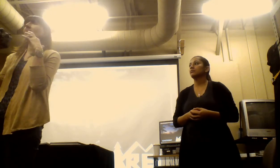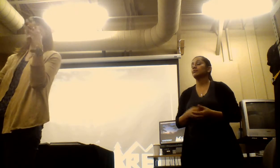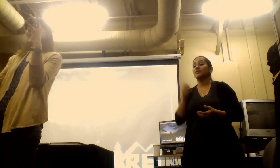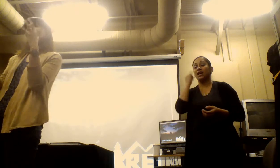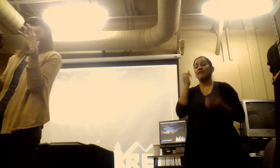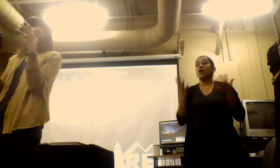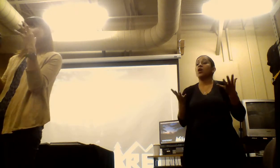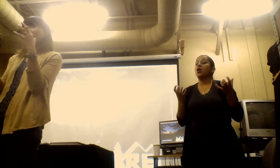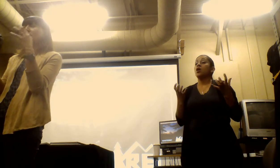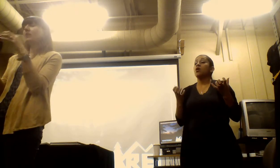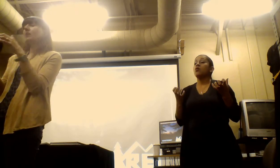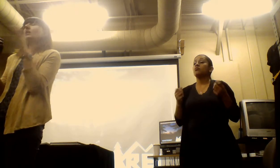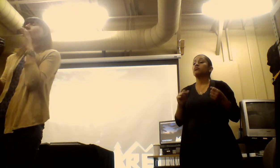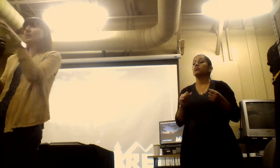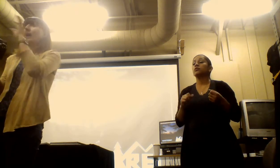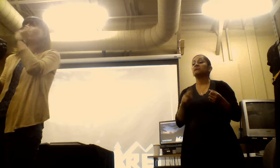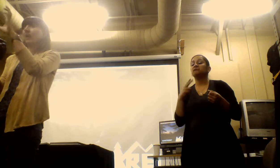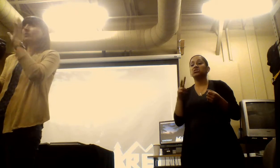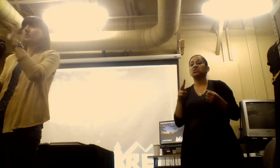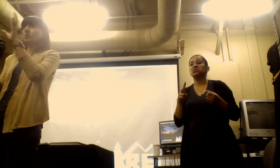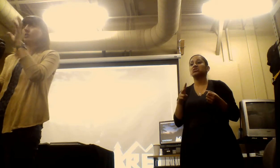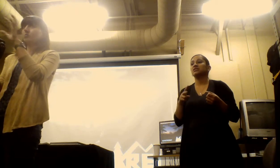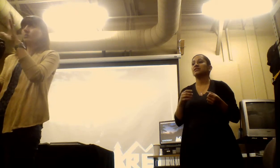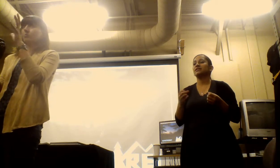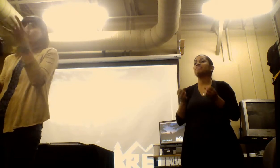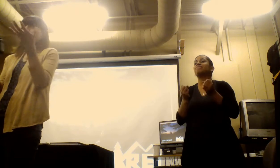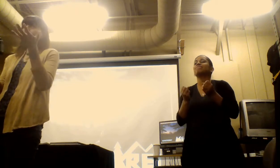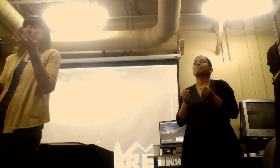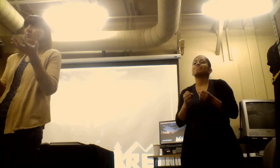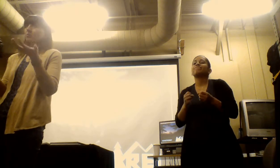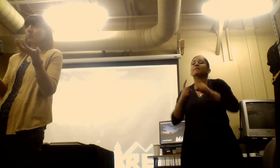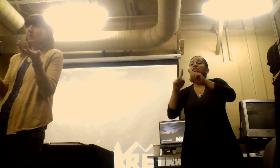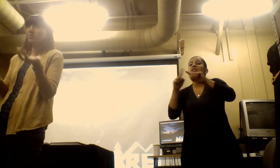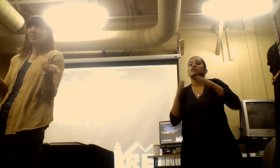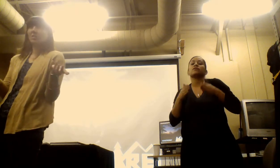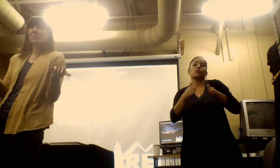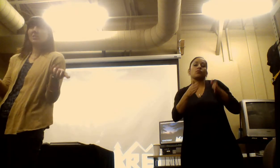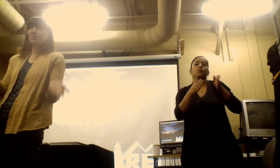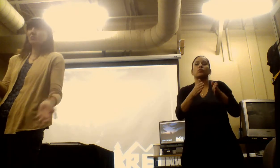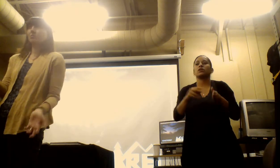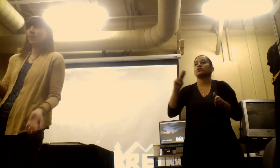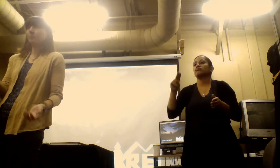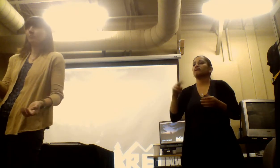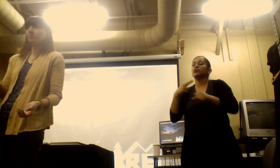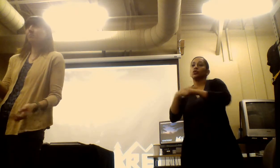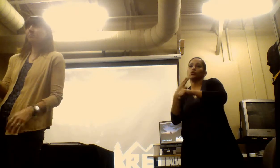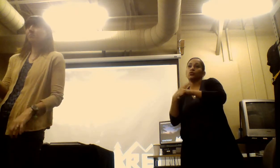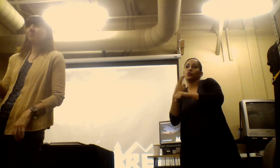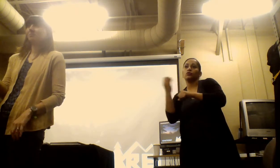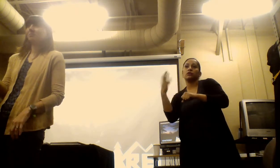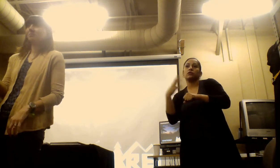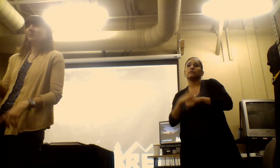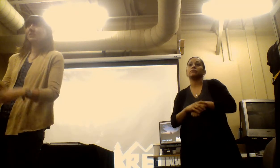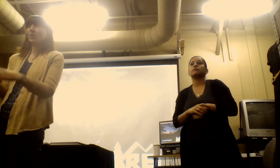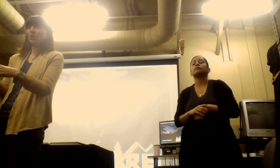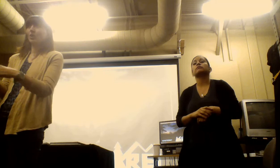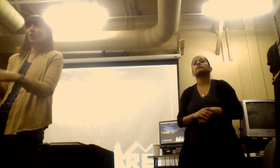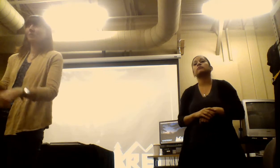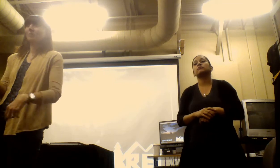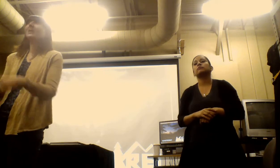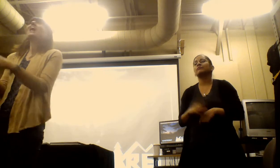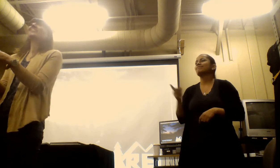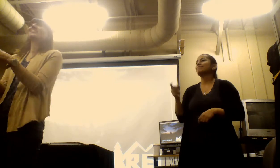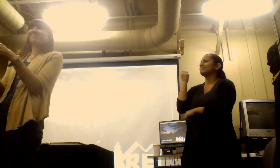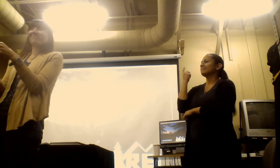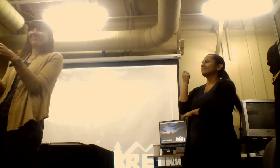that I can let light in without having to use flash. Does that help? Totally answers the question, because my flash always